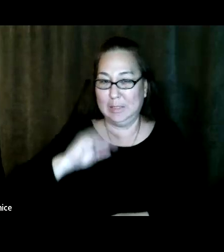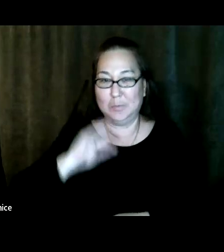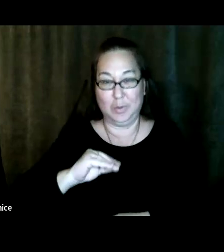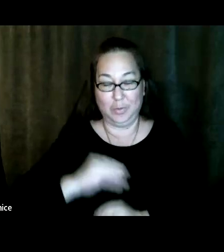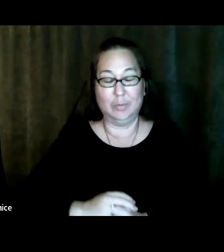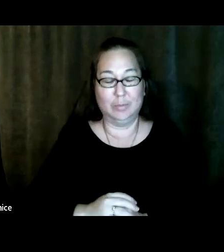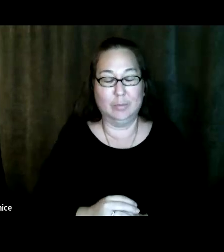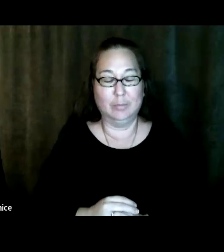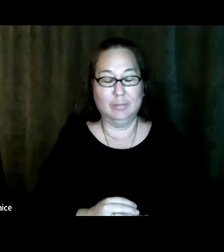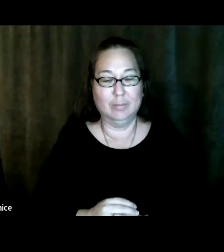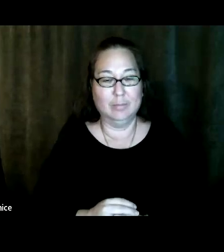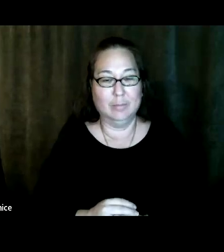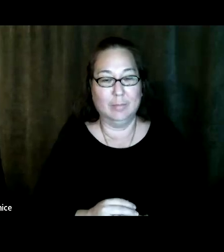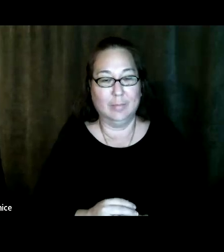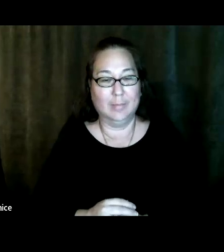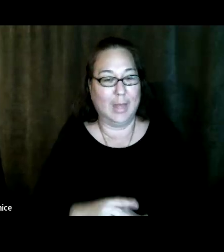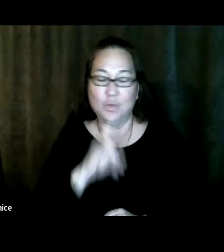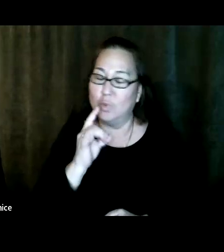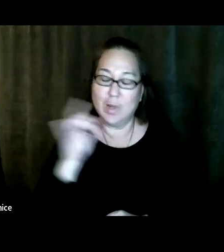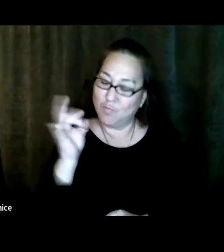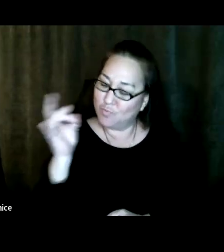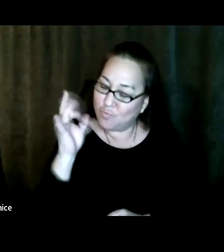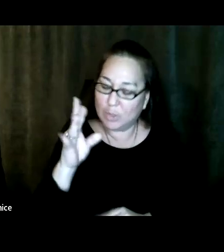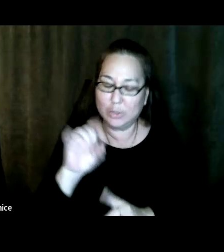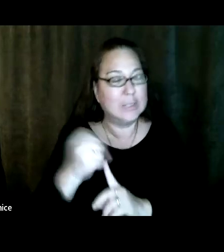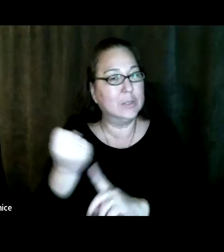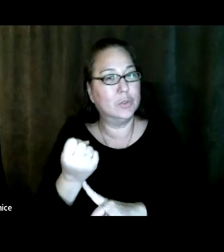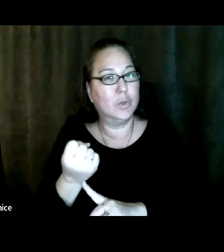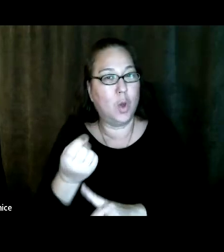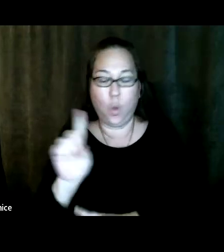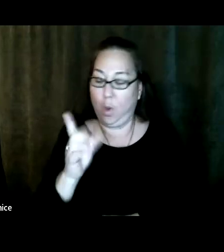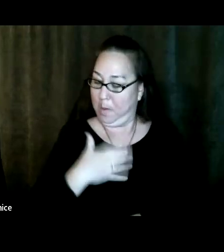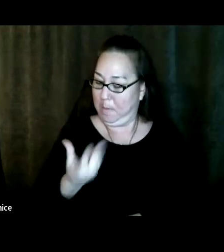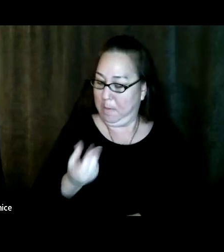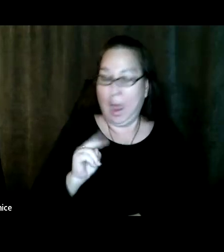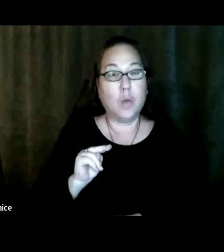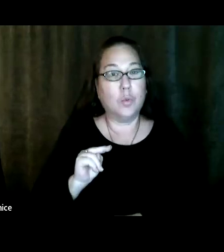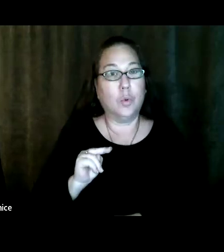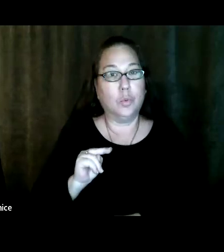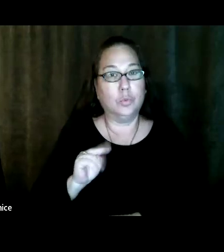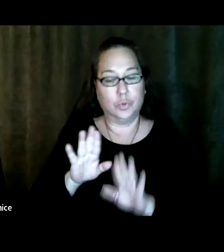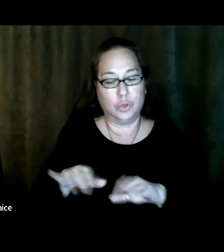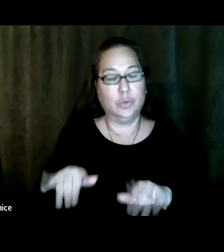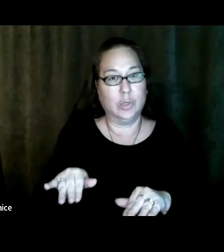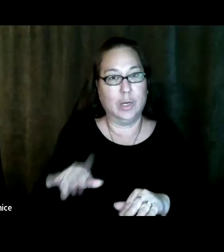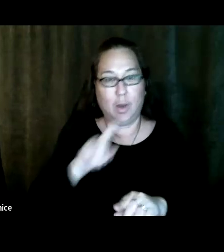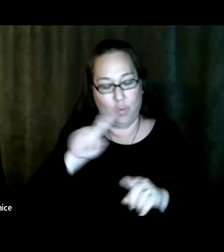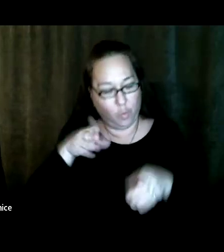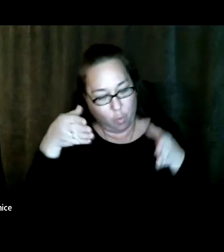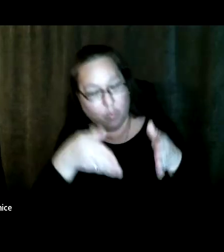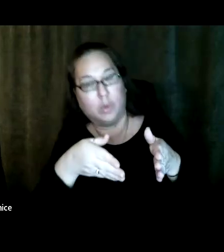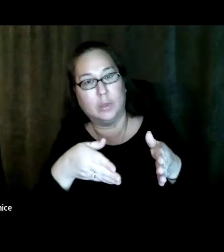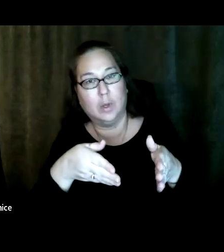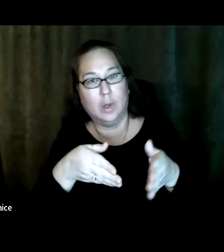is a completely outrageous situation where my own children are targeted for